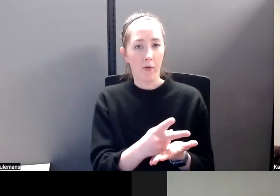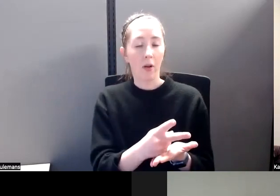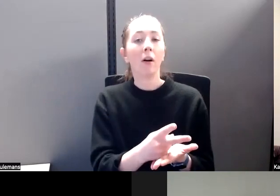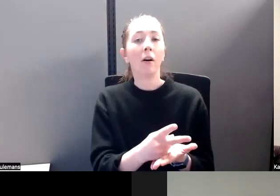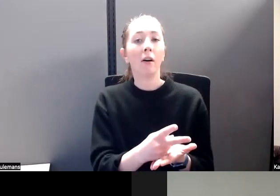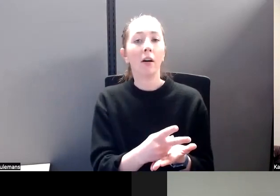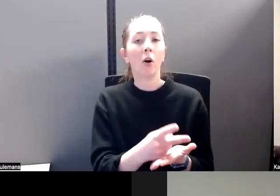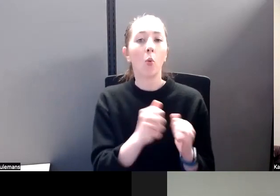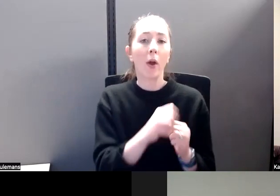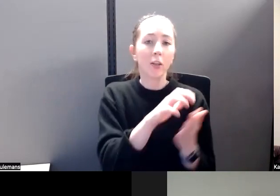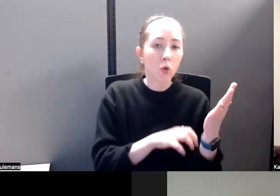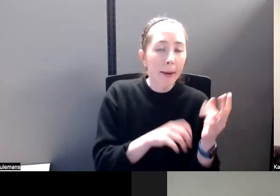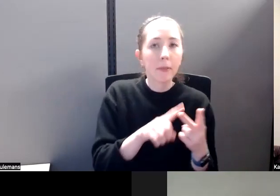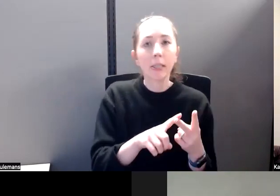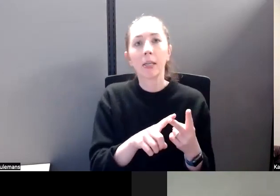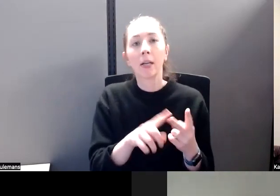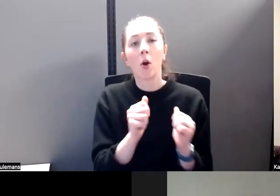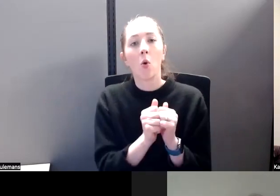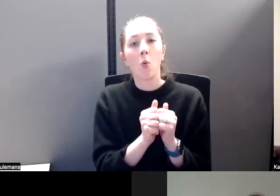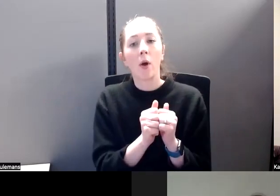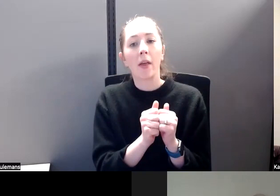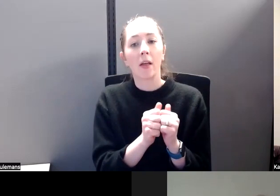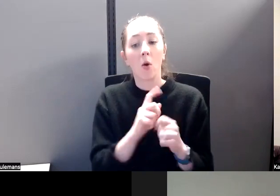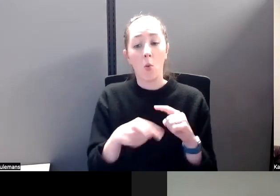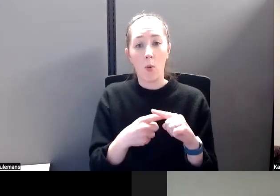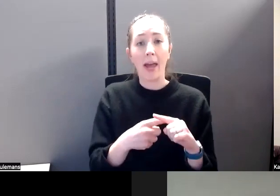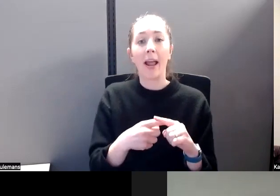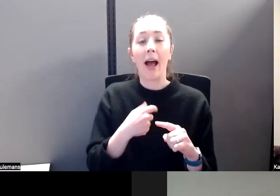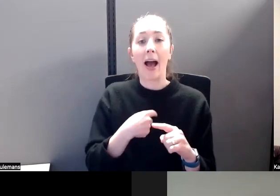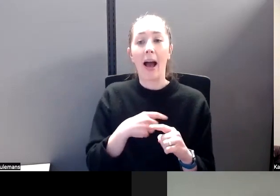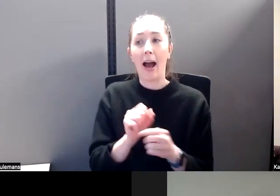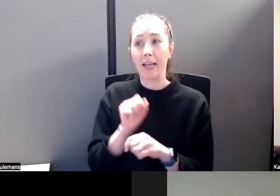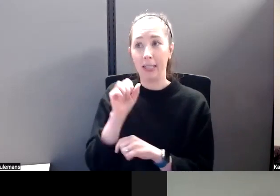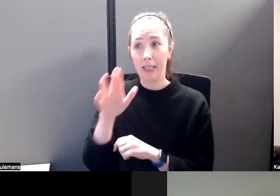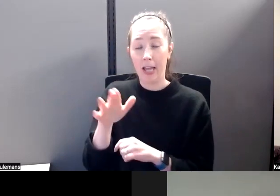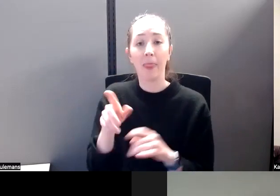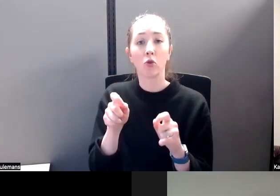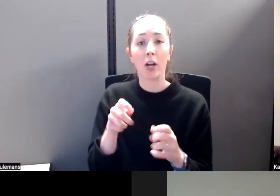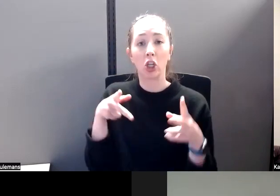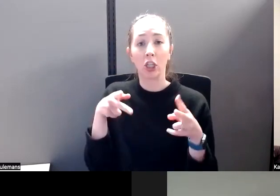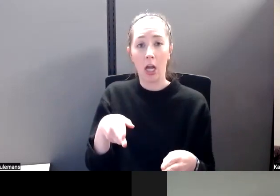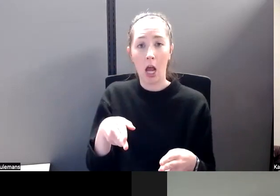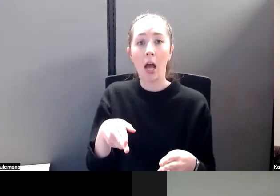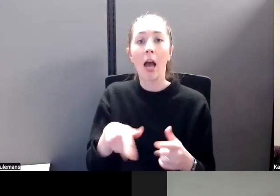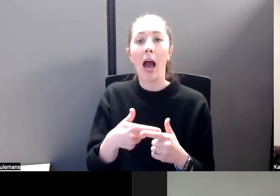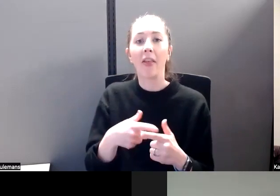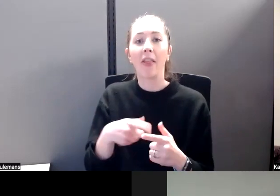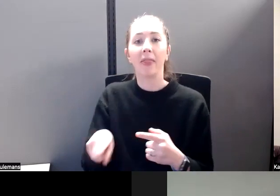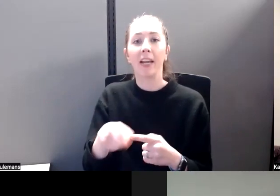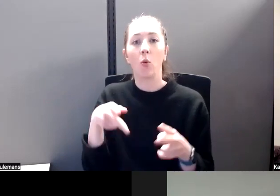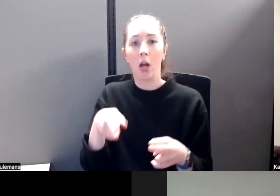approval on shooting scripts, final approval on, once I send a director's cut, my producer then does a cut, then the network does a